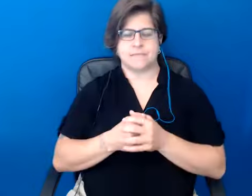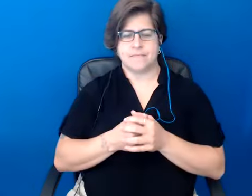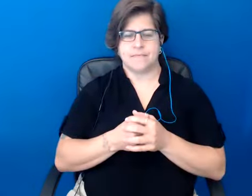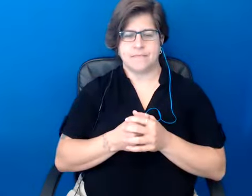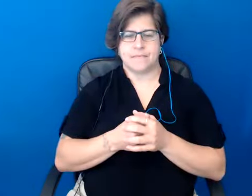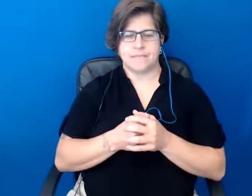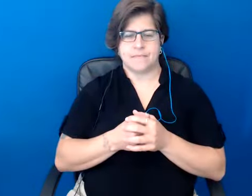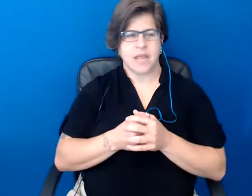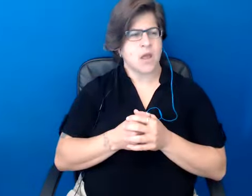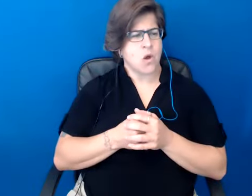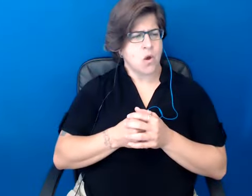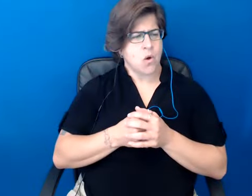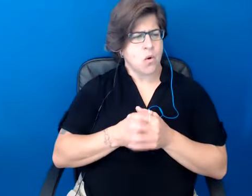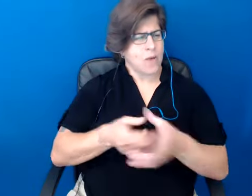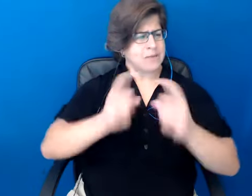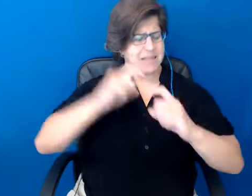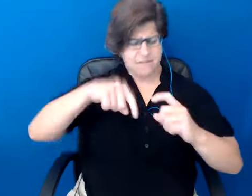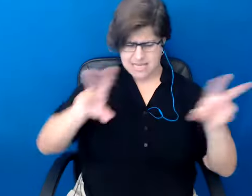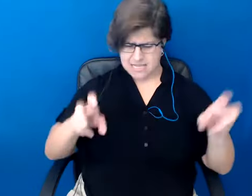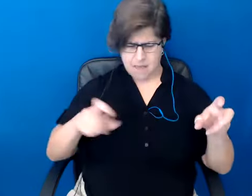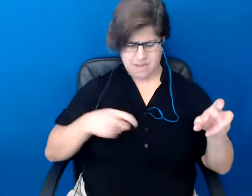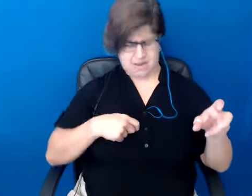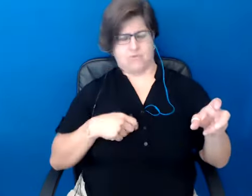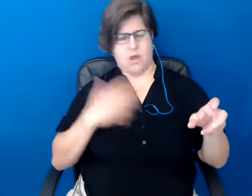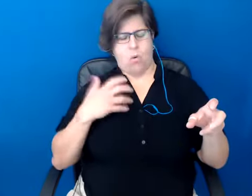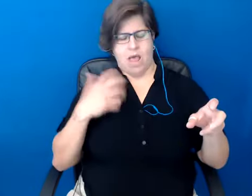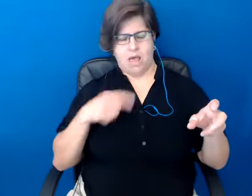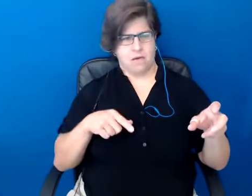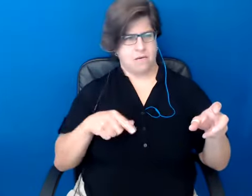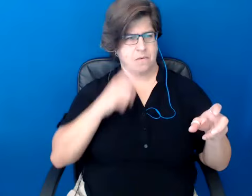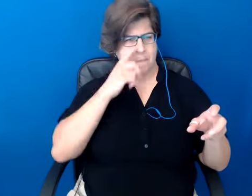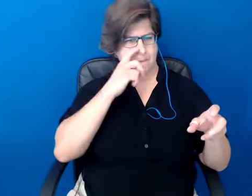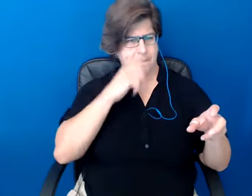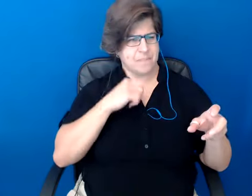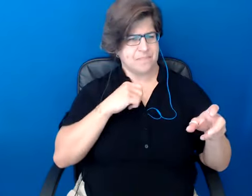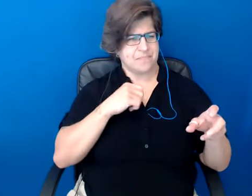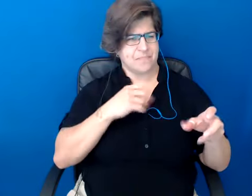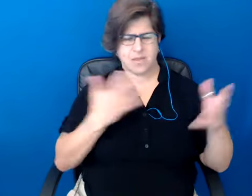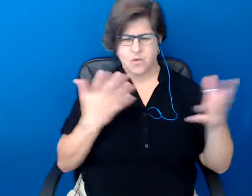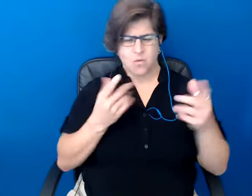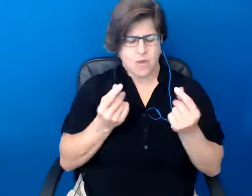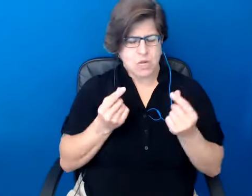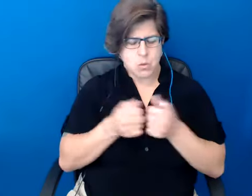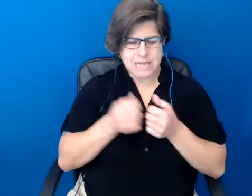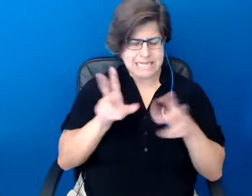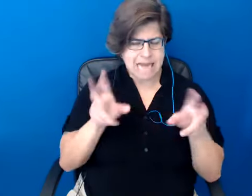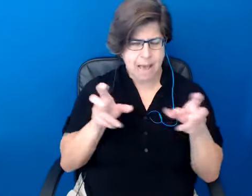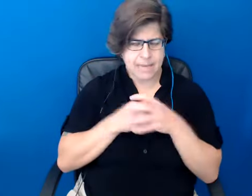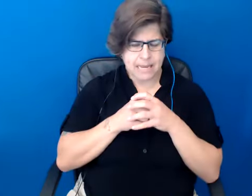break. Just really good stuff. I was thinking when I got this topic, I'm like, oh my goodness, there's like